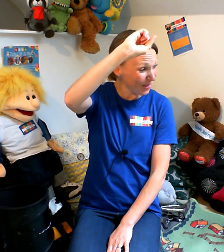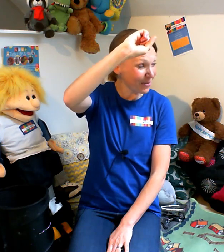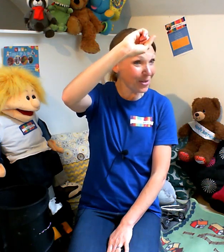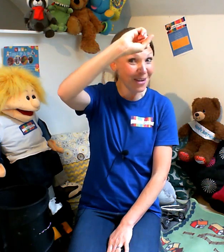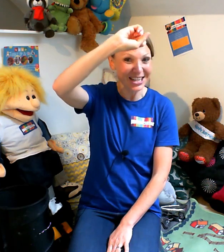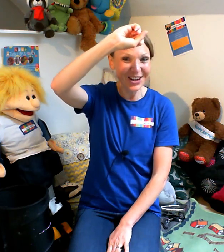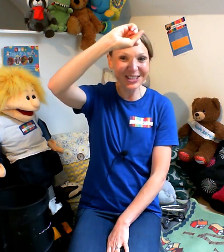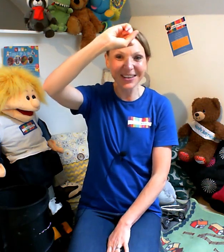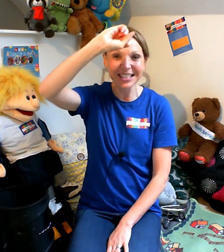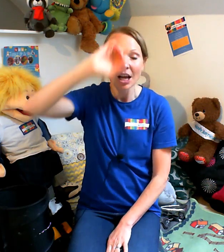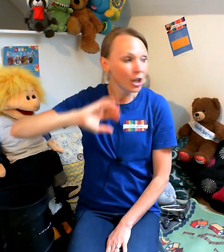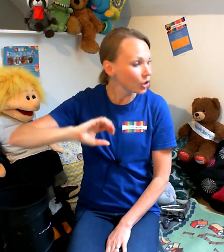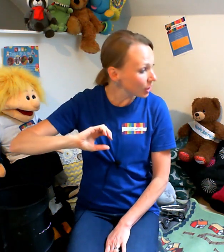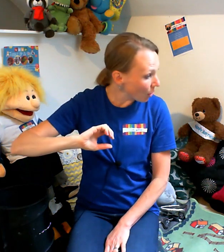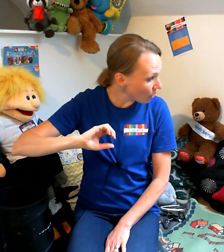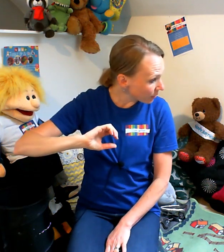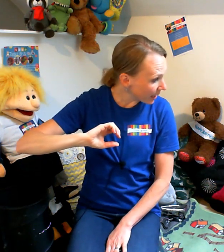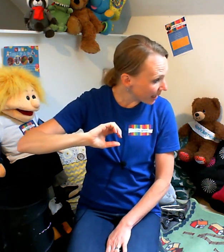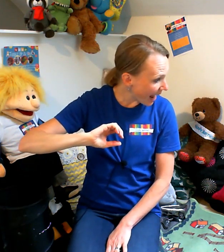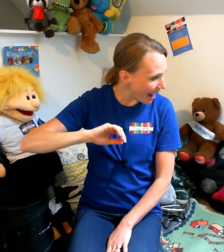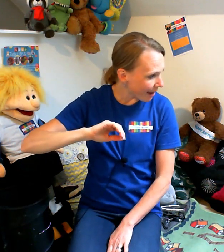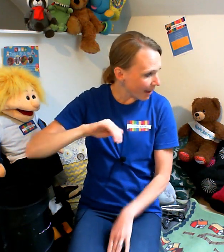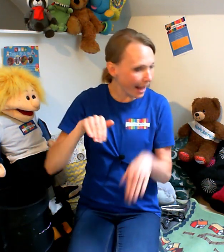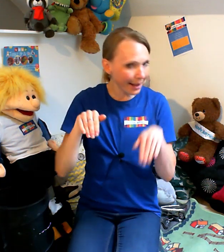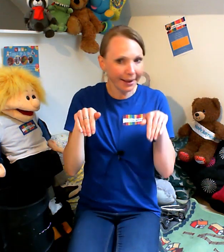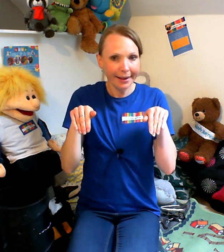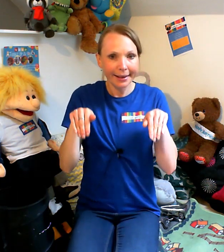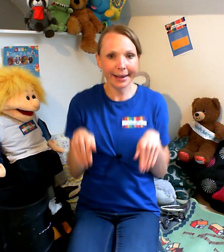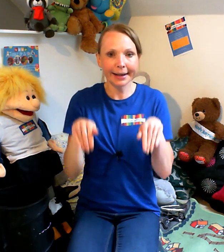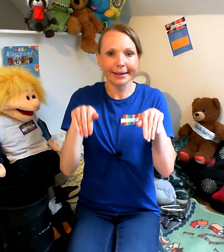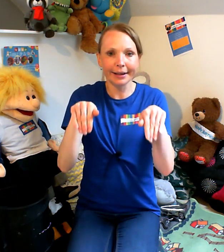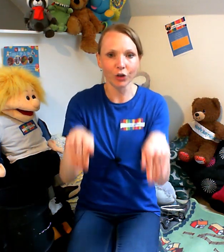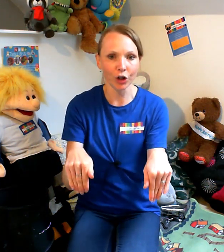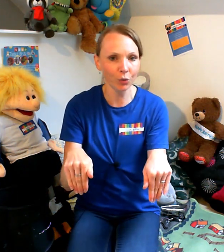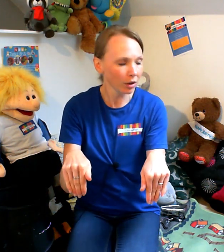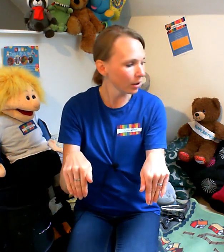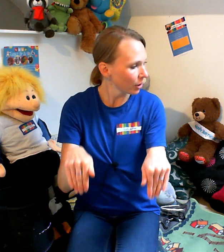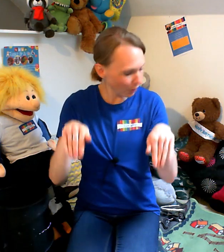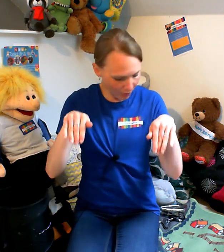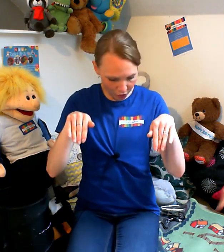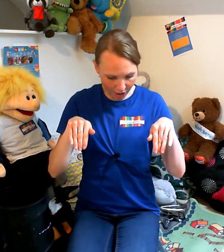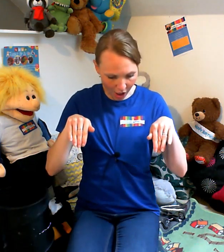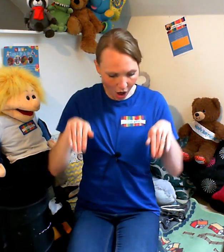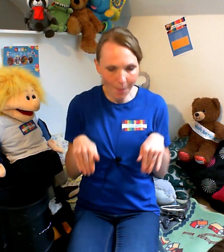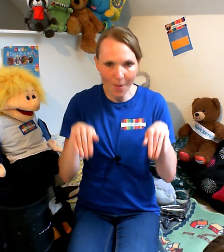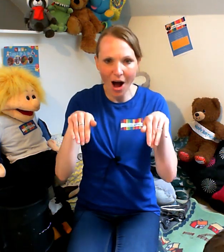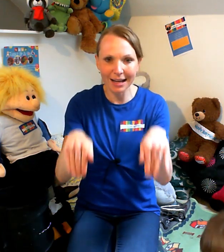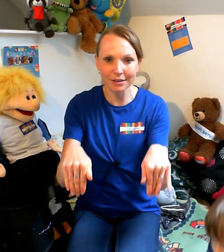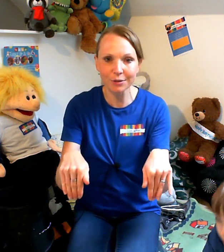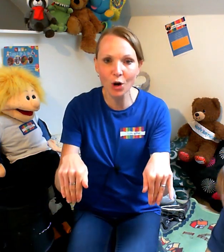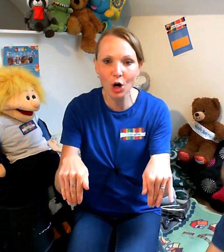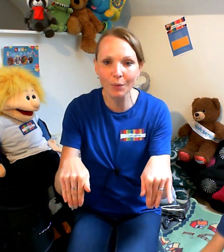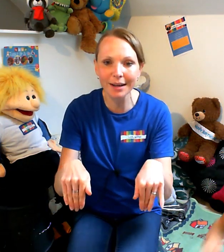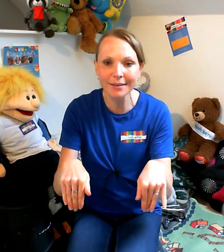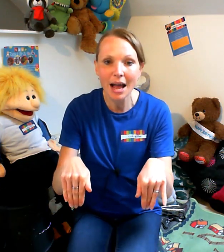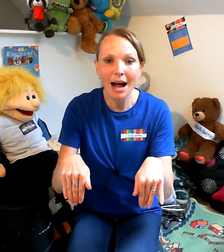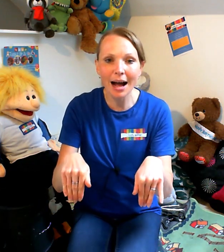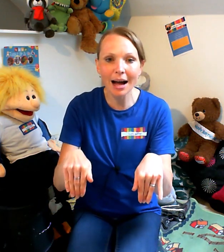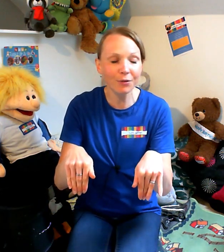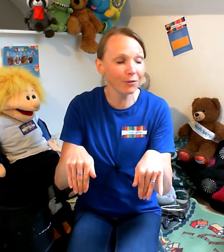and rhinoceros. She's also going to have a kangaroo. So we're just going to hop our hands forward. And